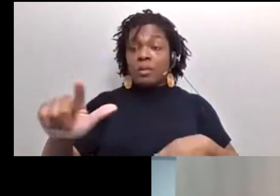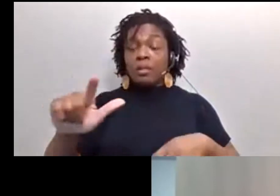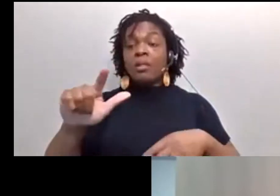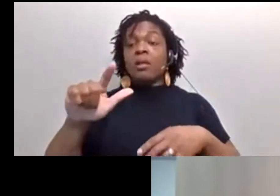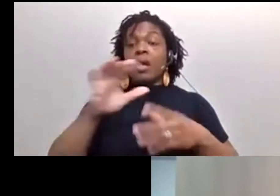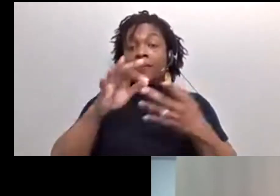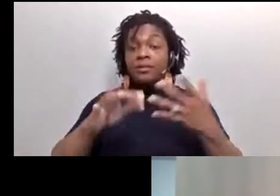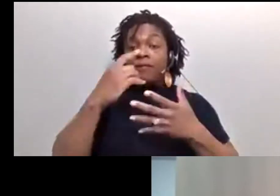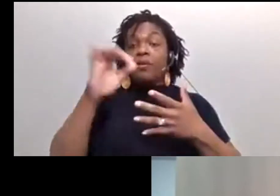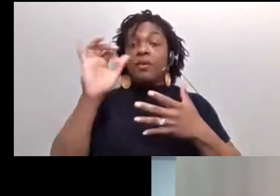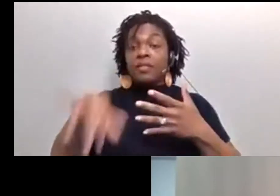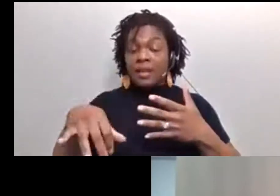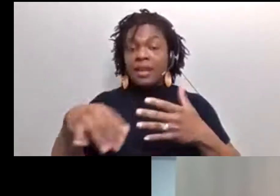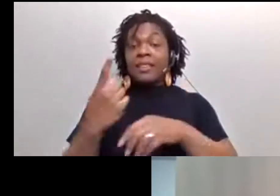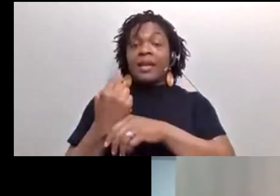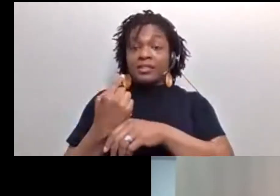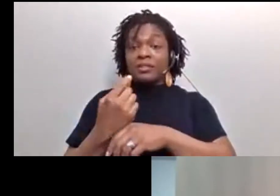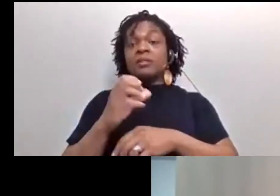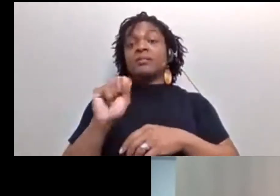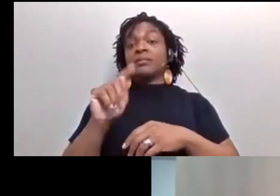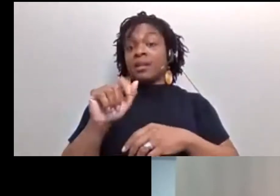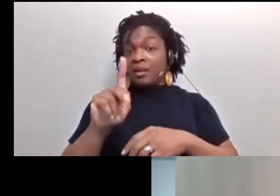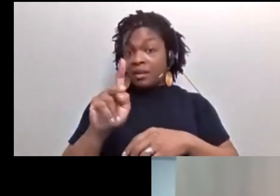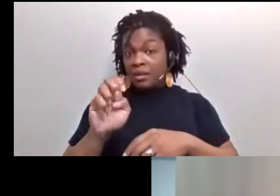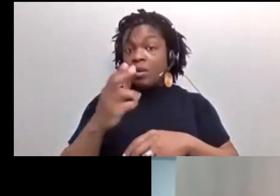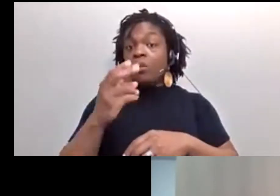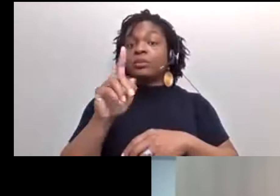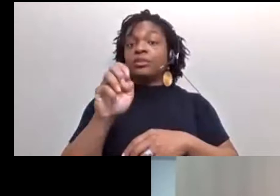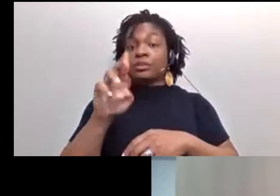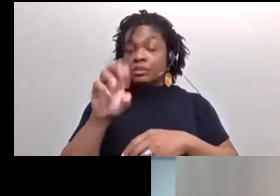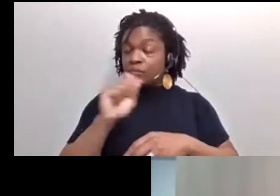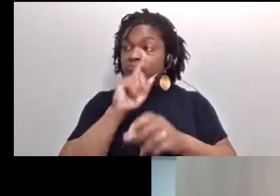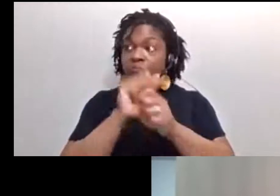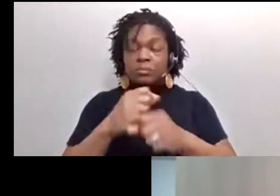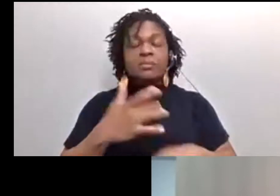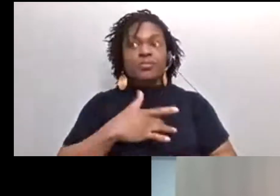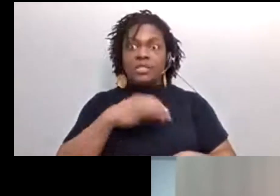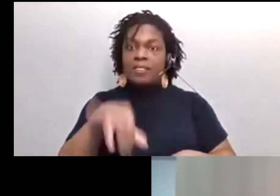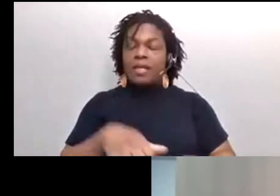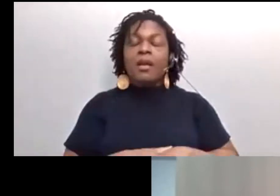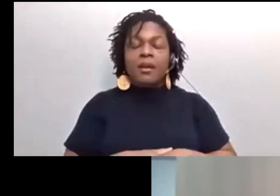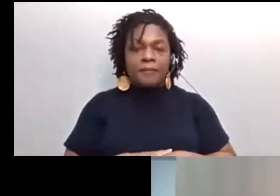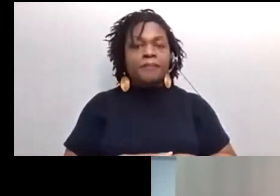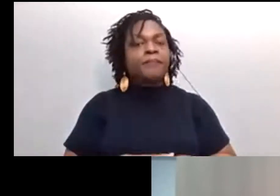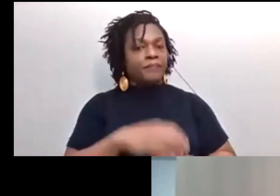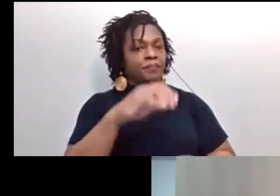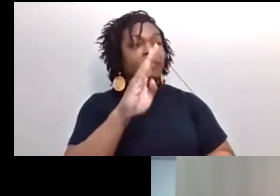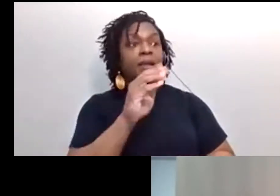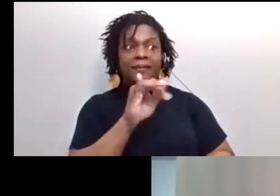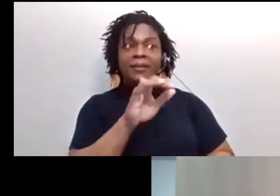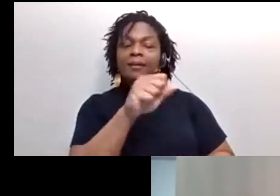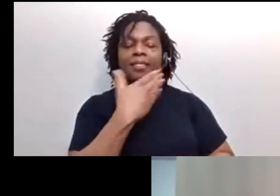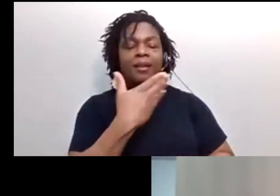last year. Stakeholders definitely appreciated it. Thanks, Brenda. Yeah, that's the feedback that we got.